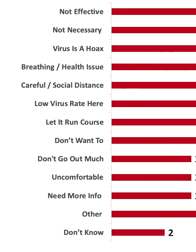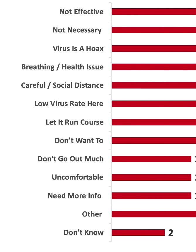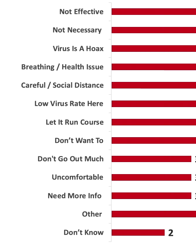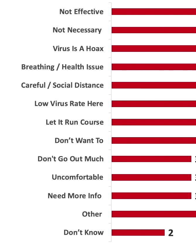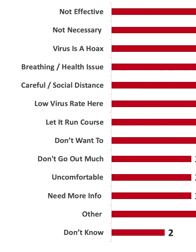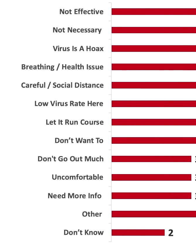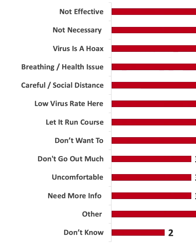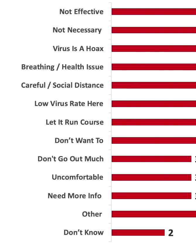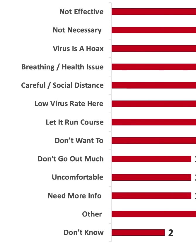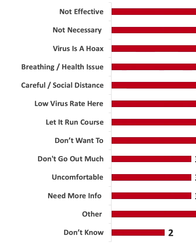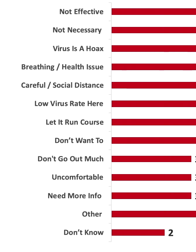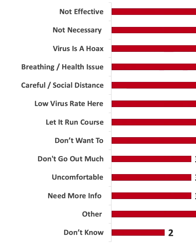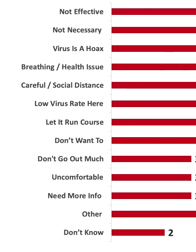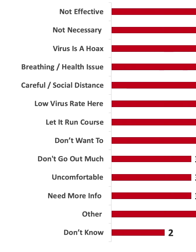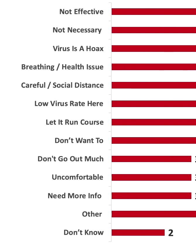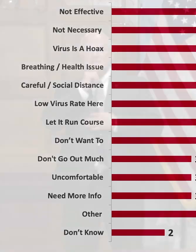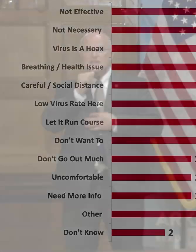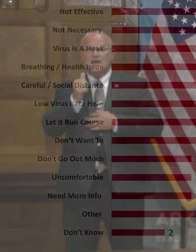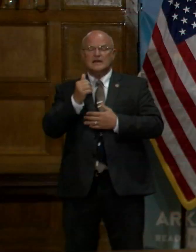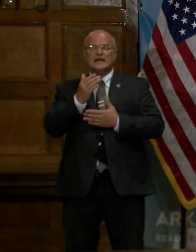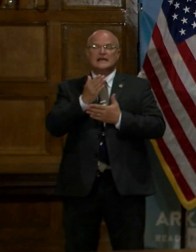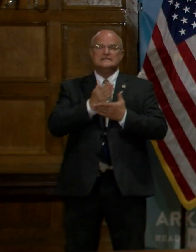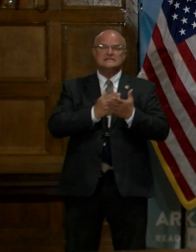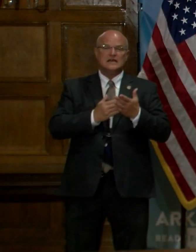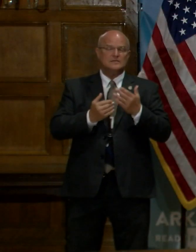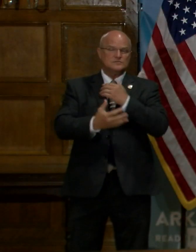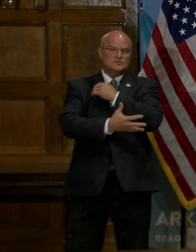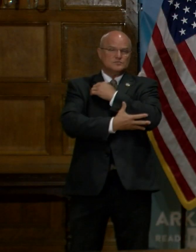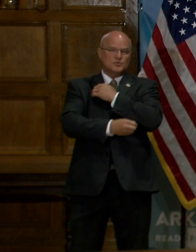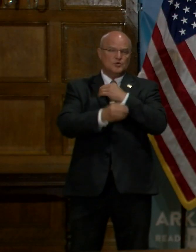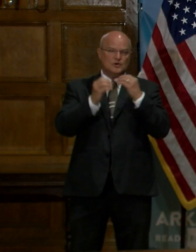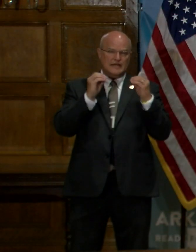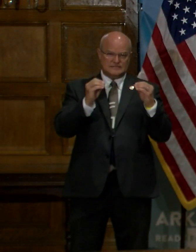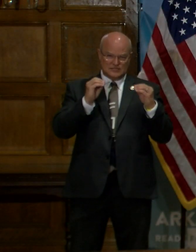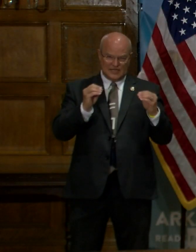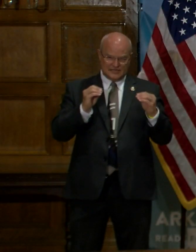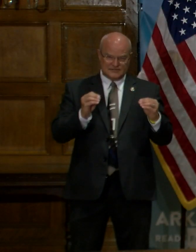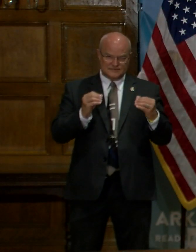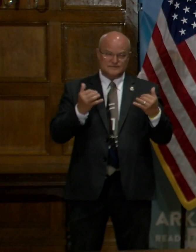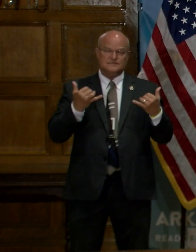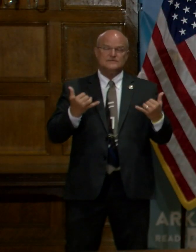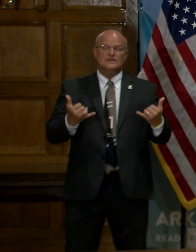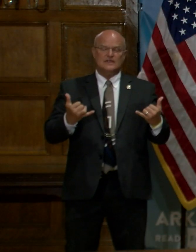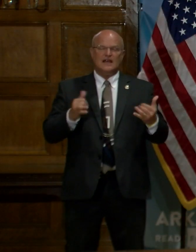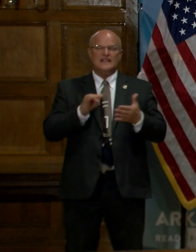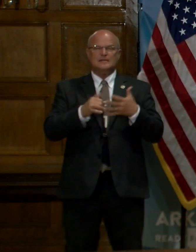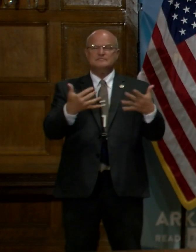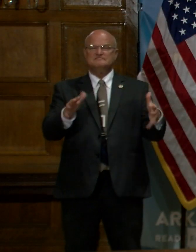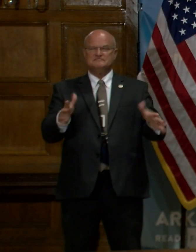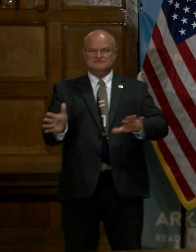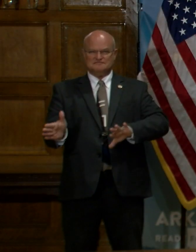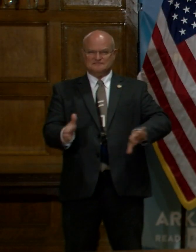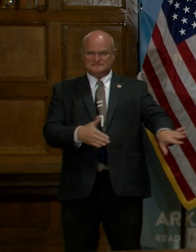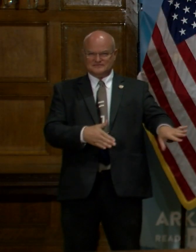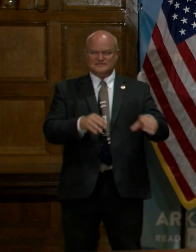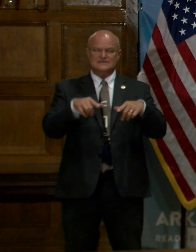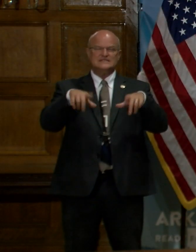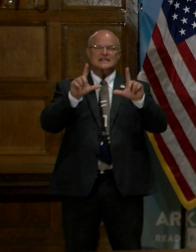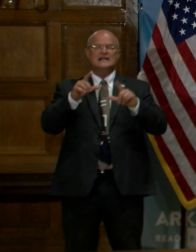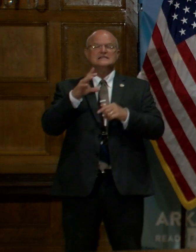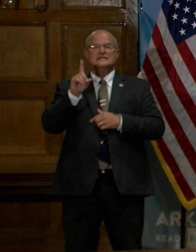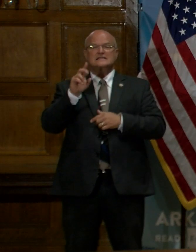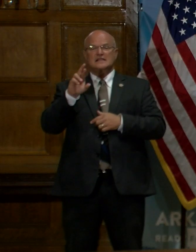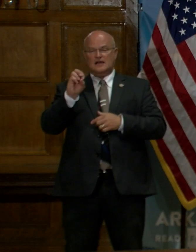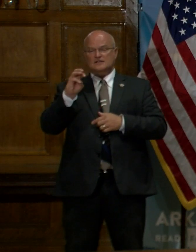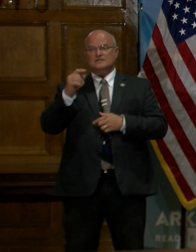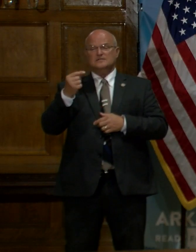and others that we just provide more education on. And so with that'll be all for now on the slides, and